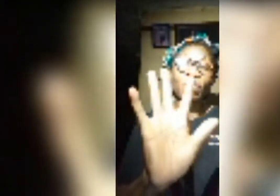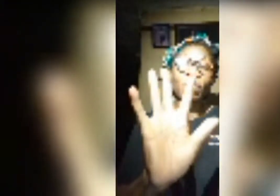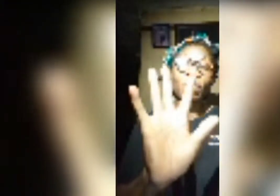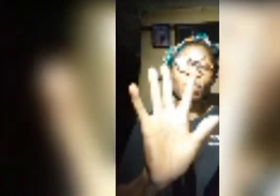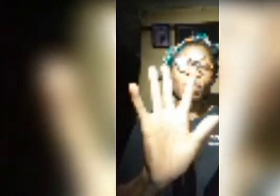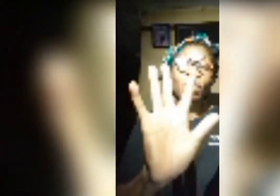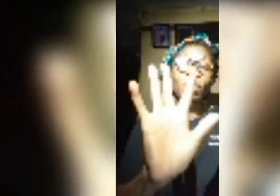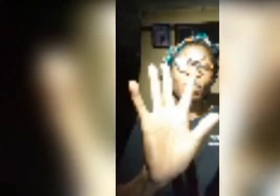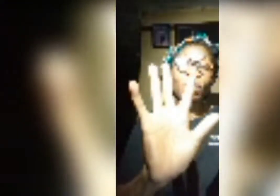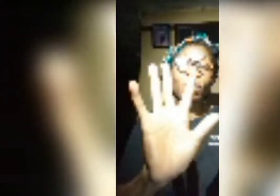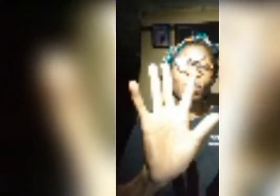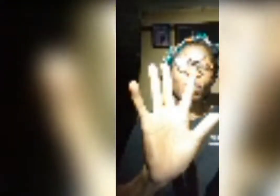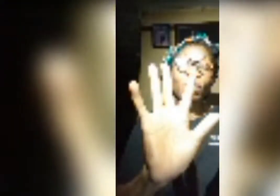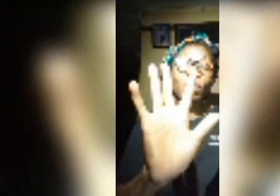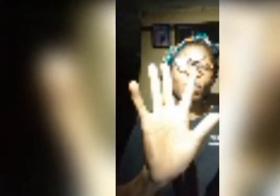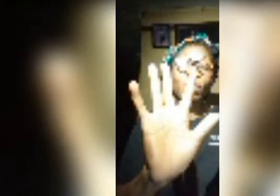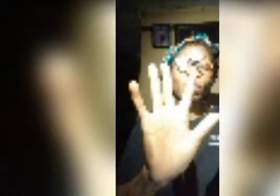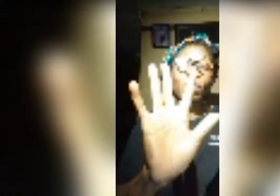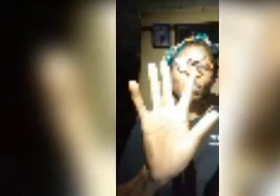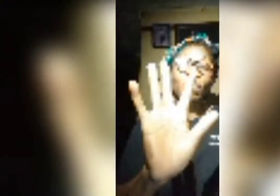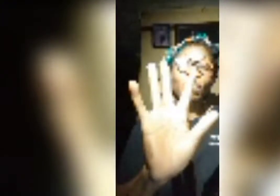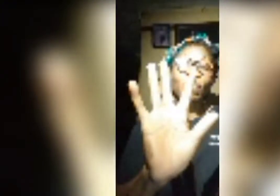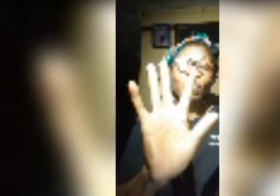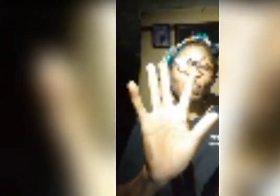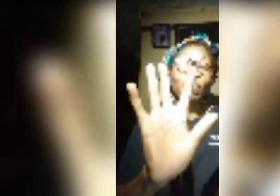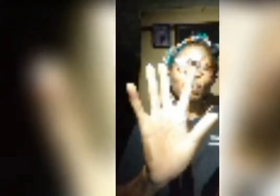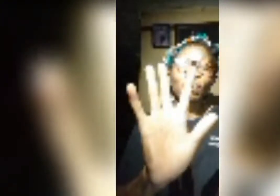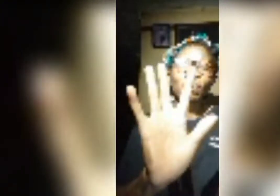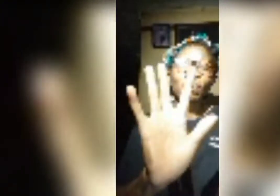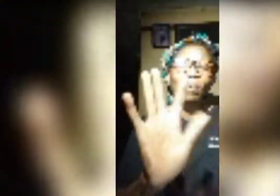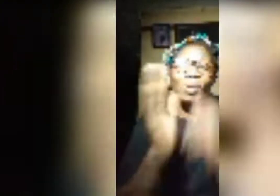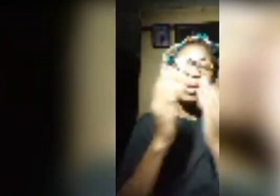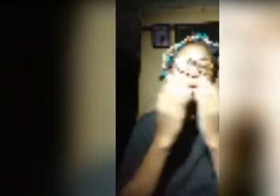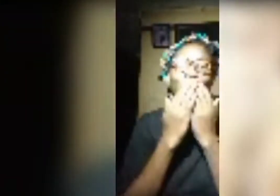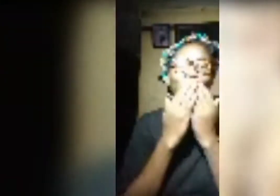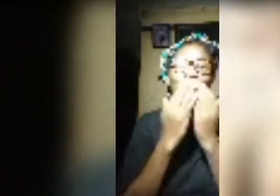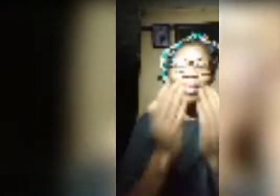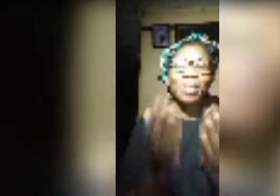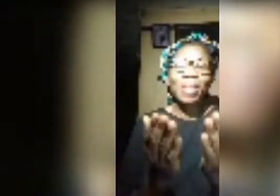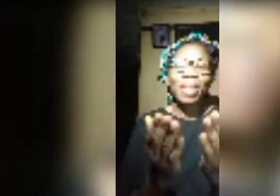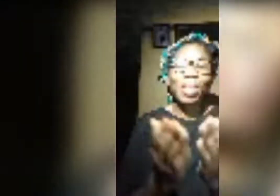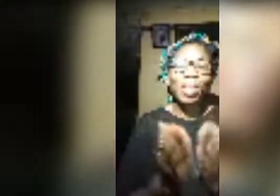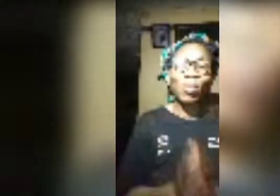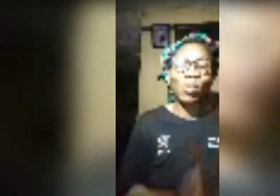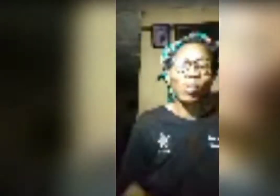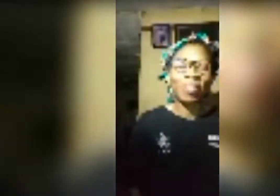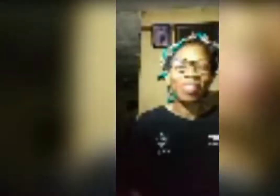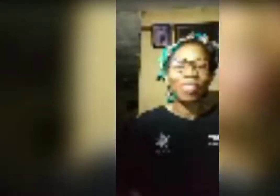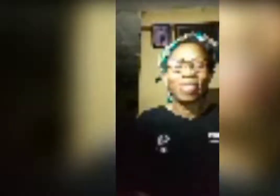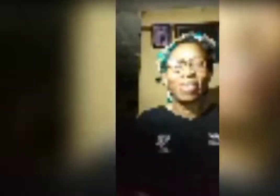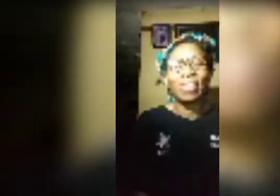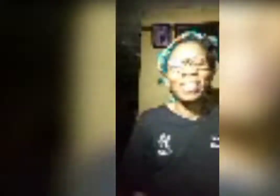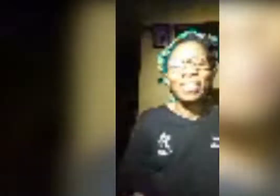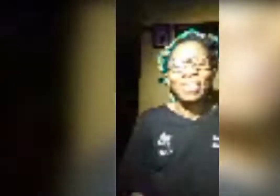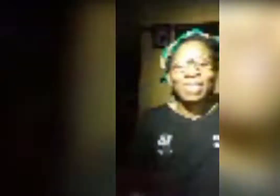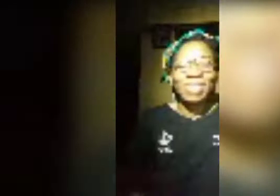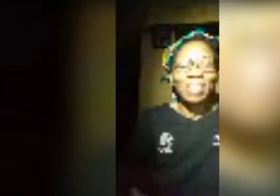medal, Kemi. That's impressive. That's impressive. Thank you. You're welcome. You're welcome. So